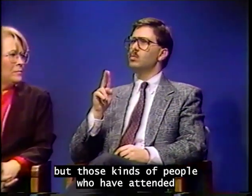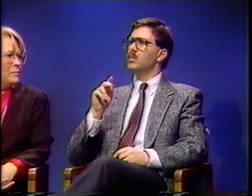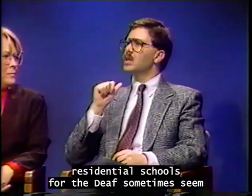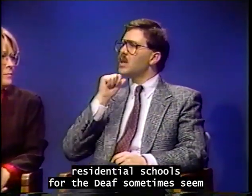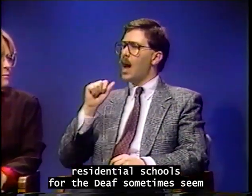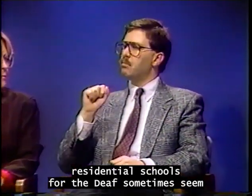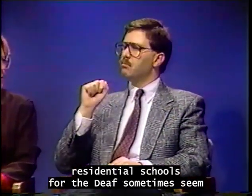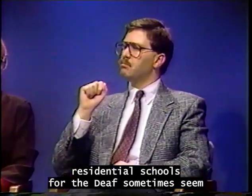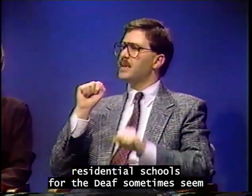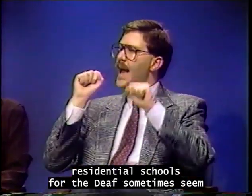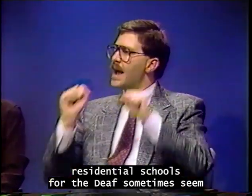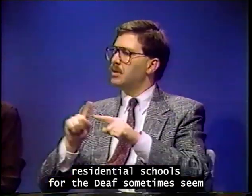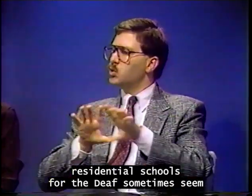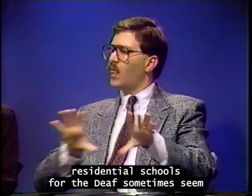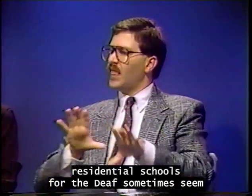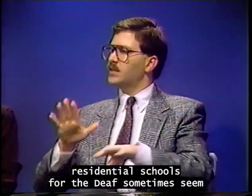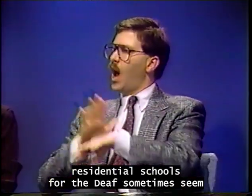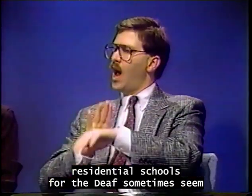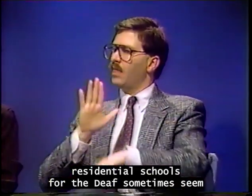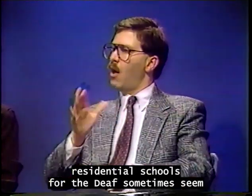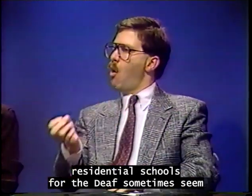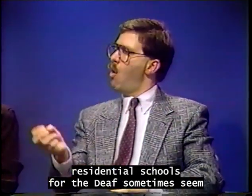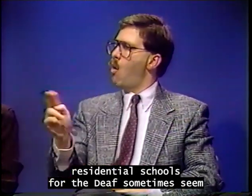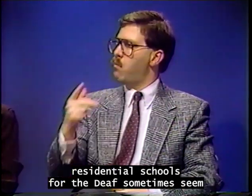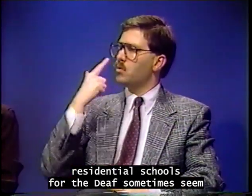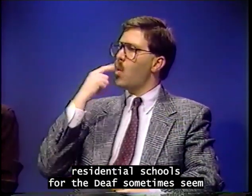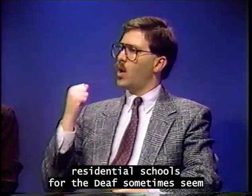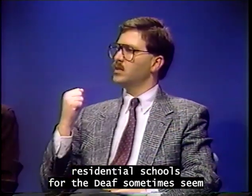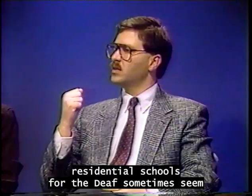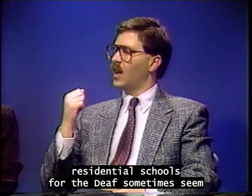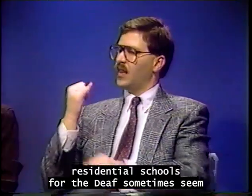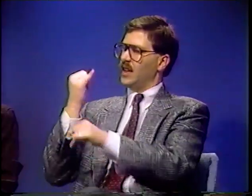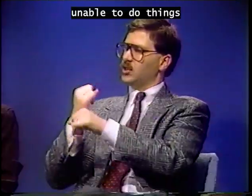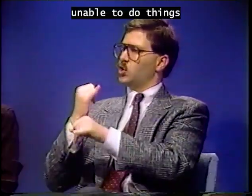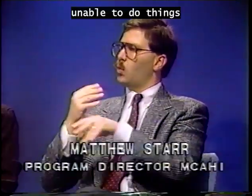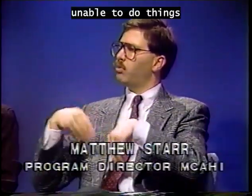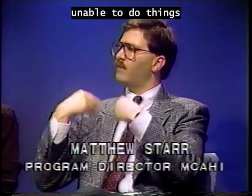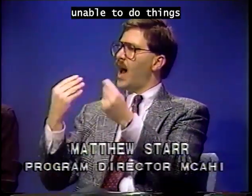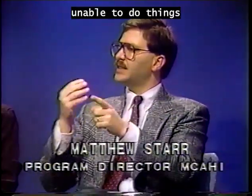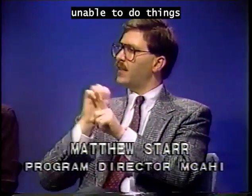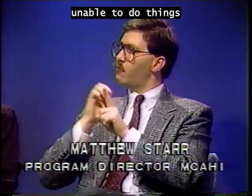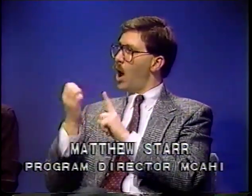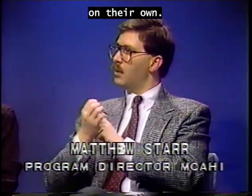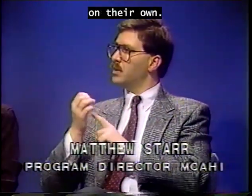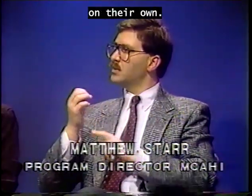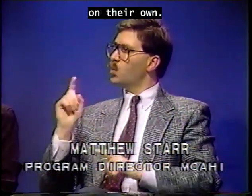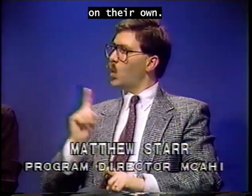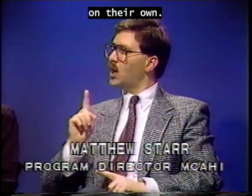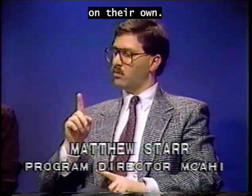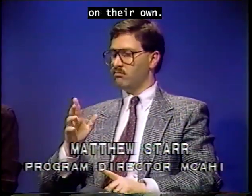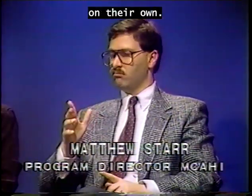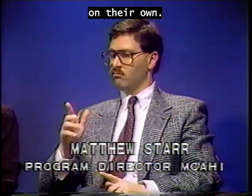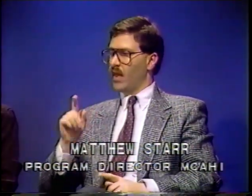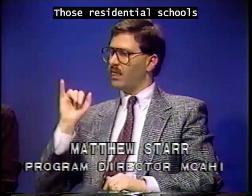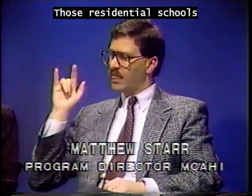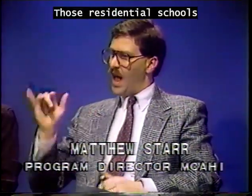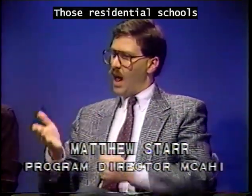attended residential schools for the deaf sometimes seem unable to do things on their own. Those